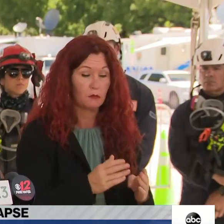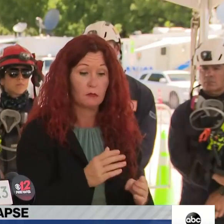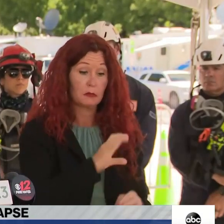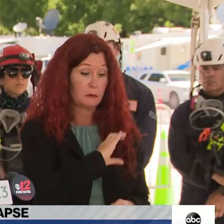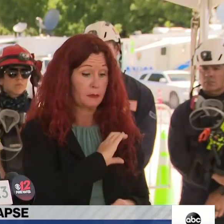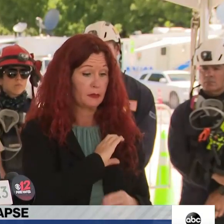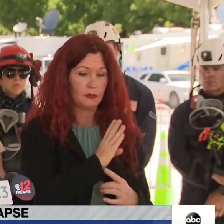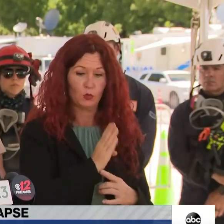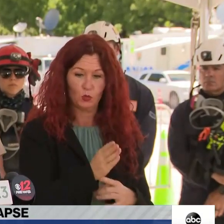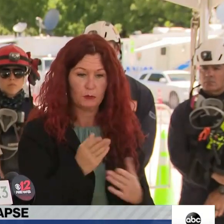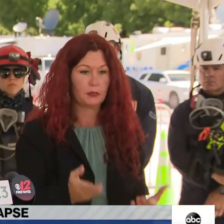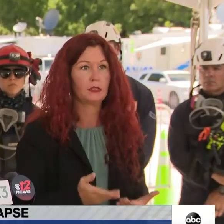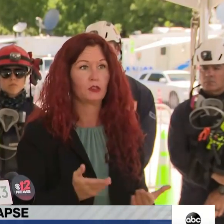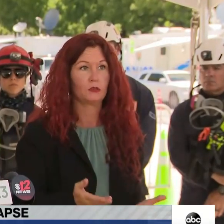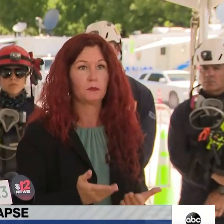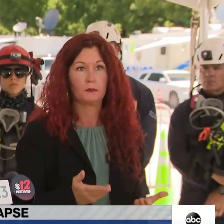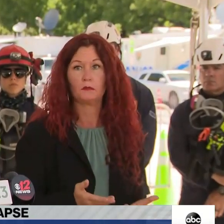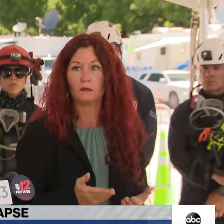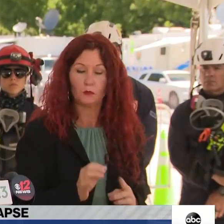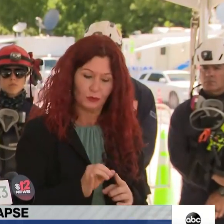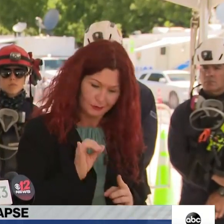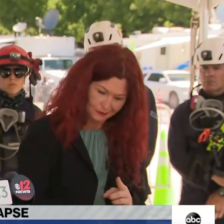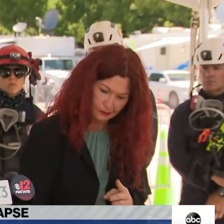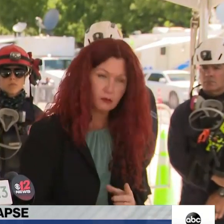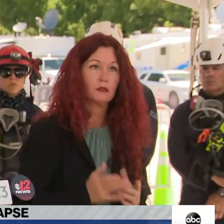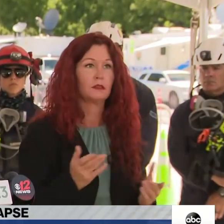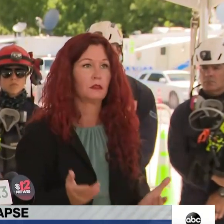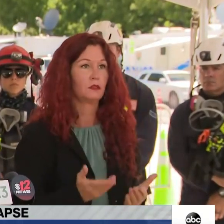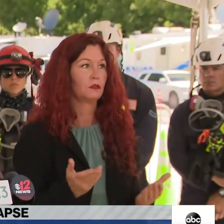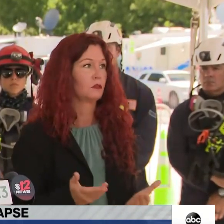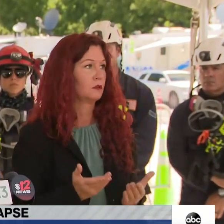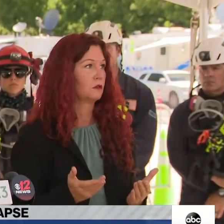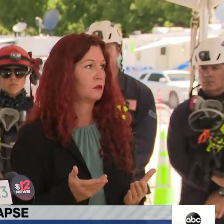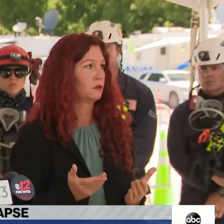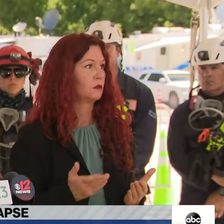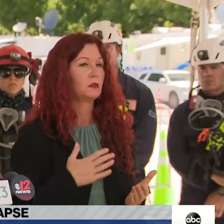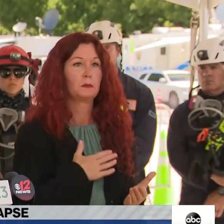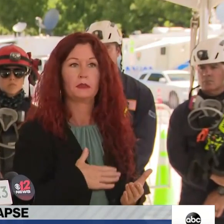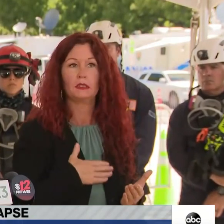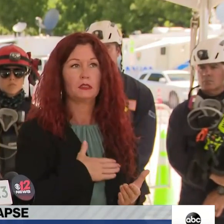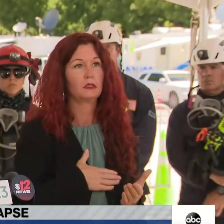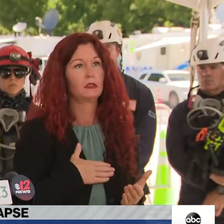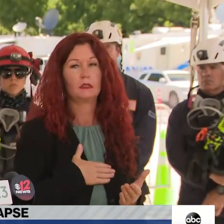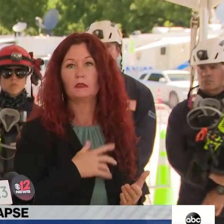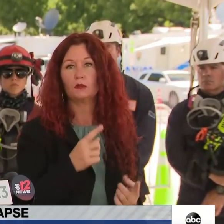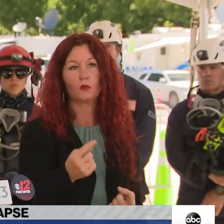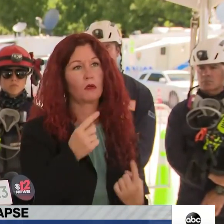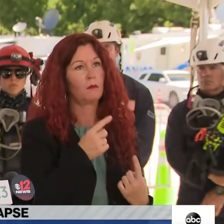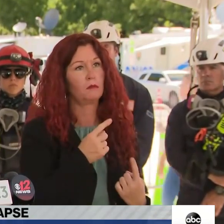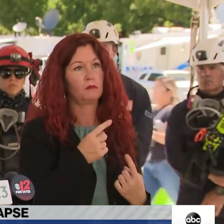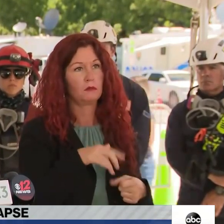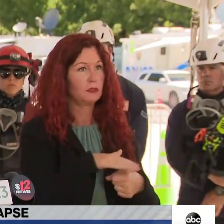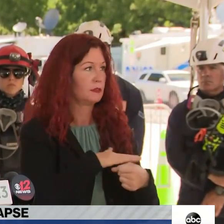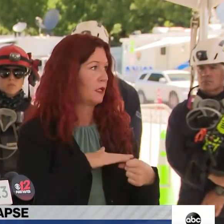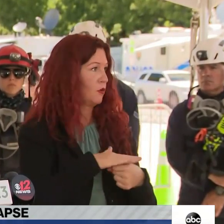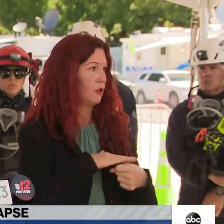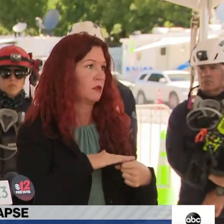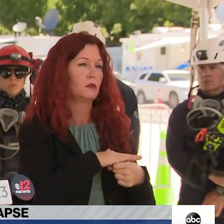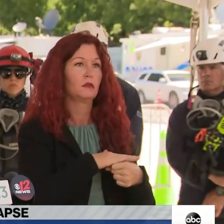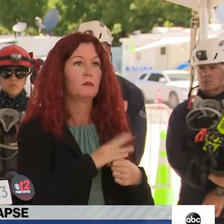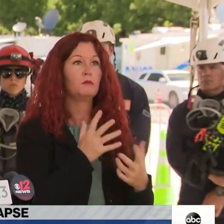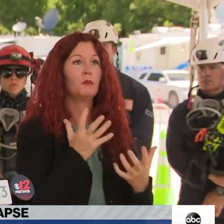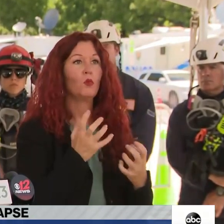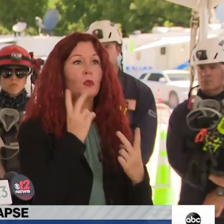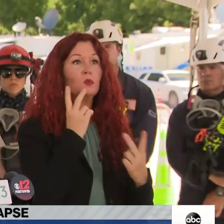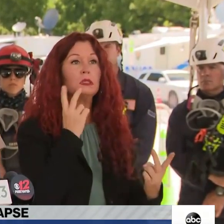site. This is for your own safety. We're asking that residents please stay out of the area as this continues to be a serious and delicate matter. Thank